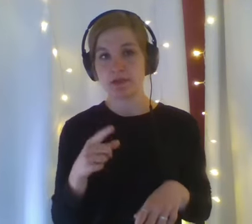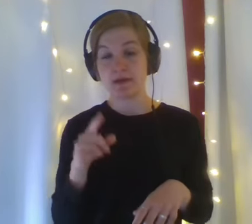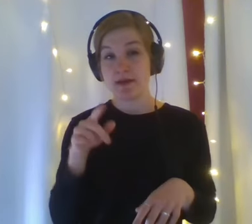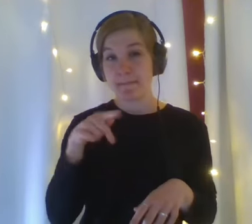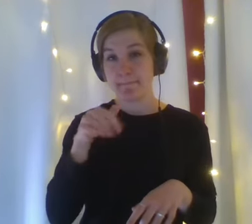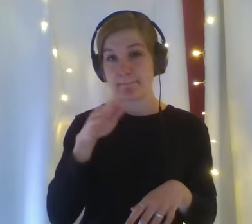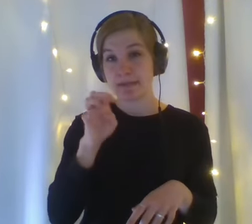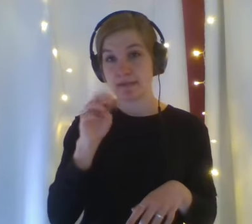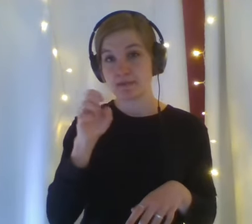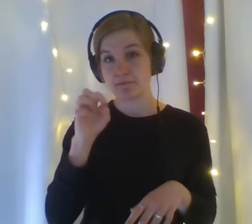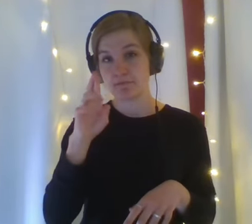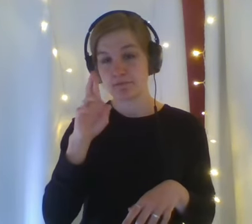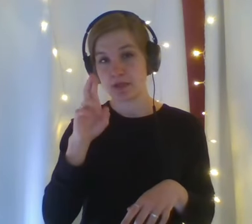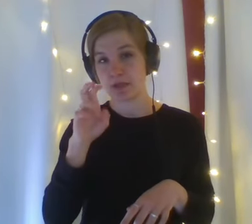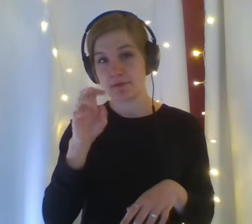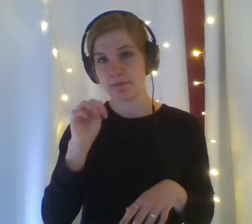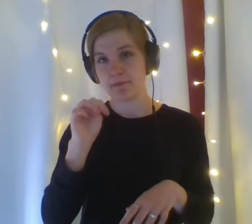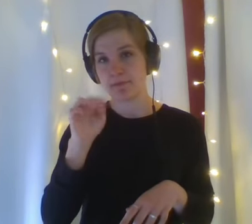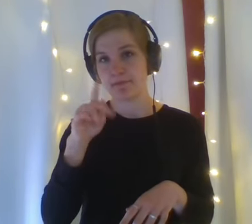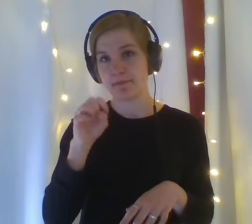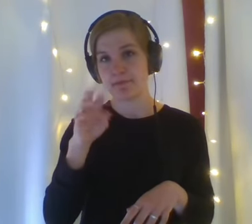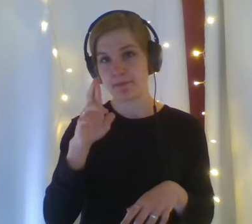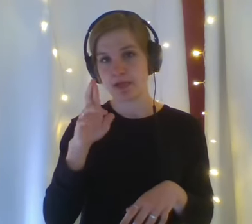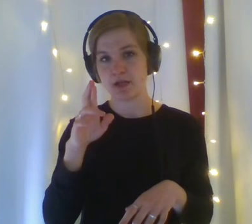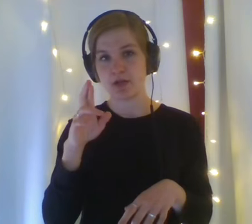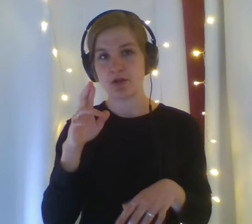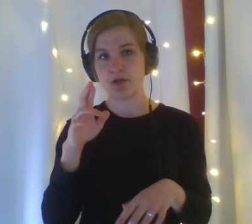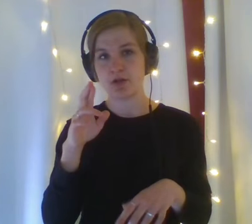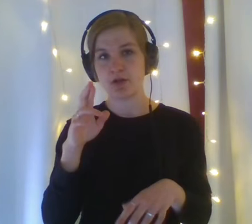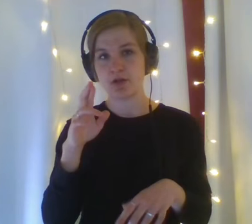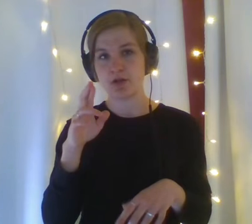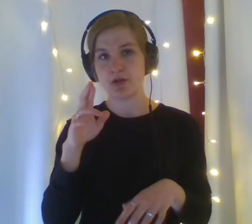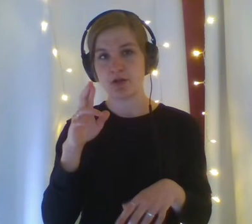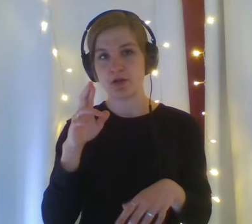electrical impulse every so often. We'll say 100 times per minute.